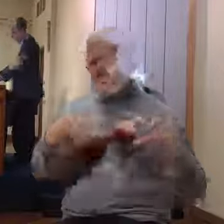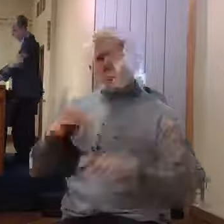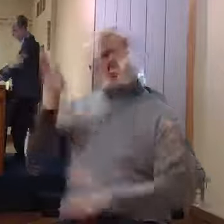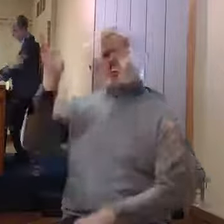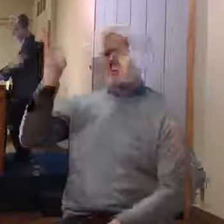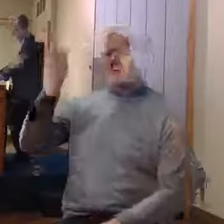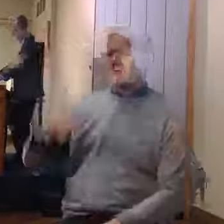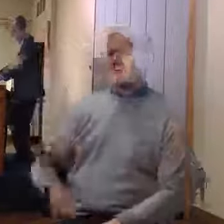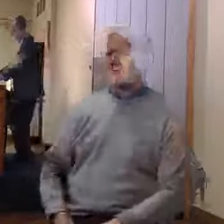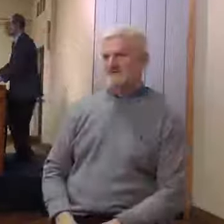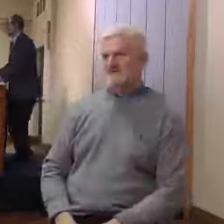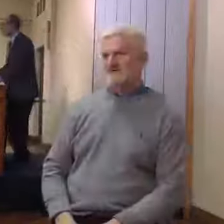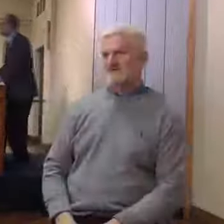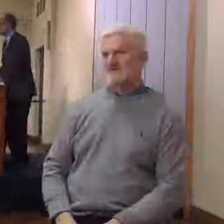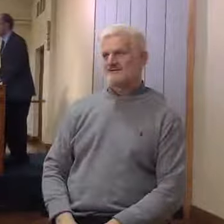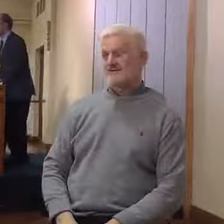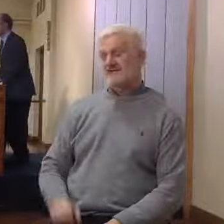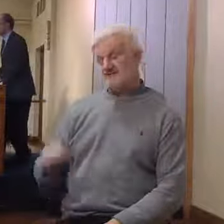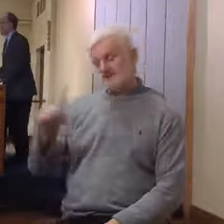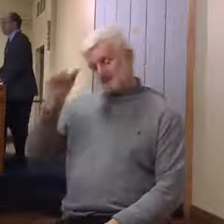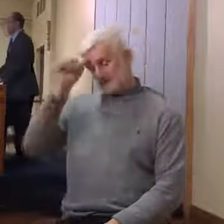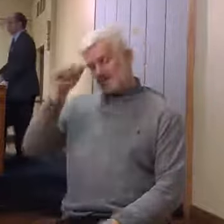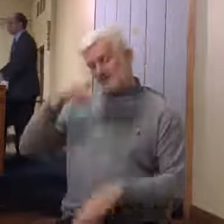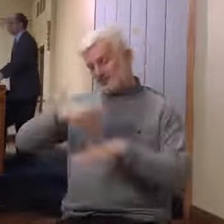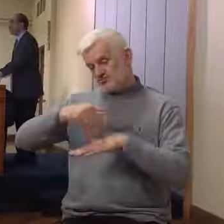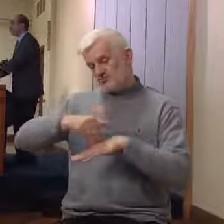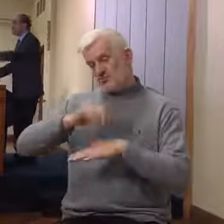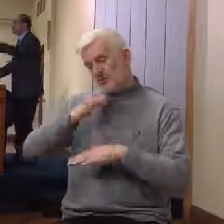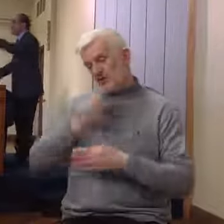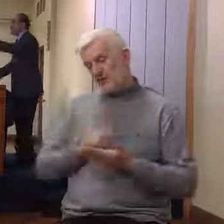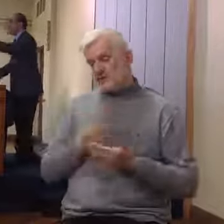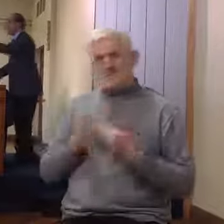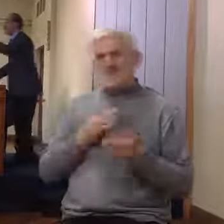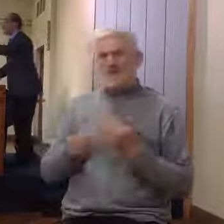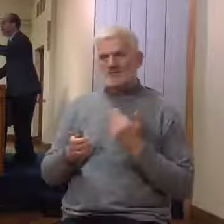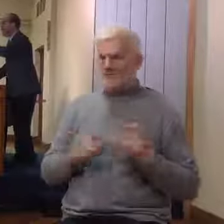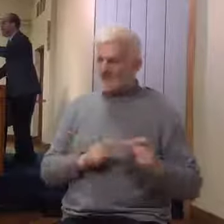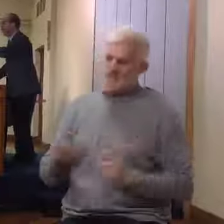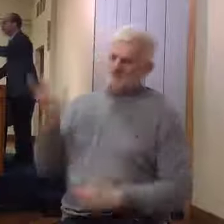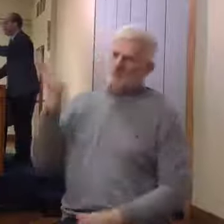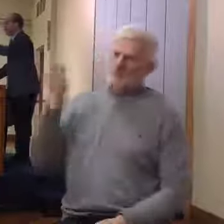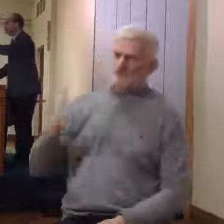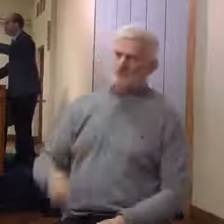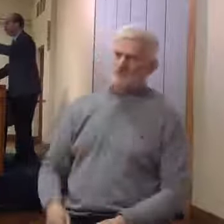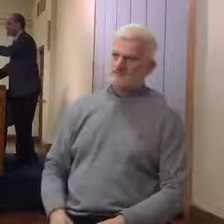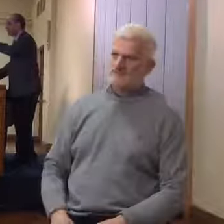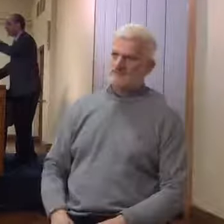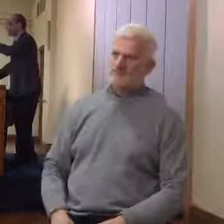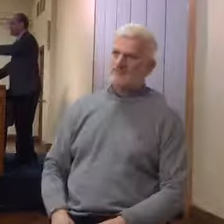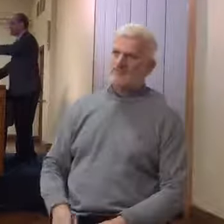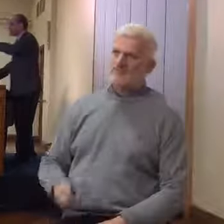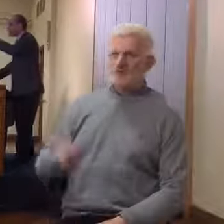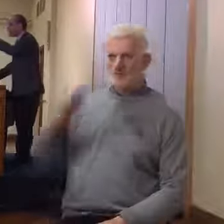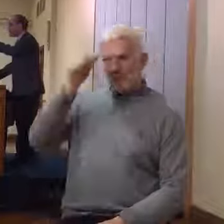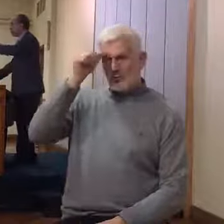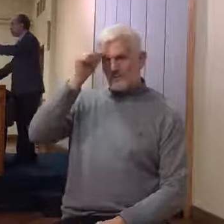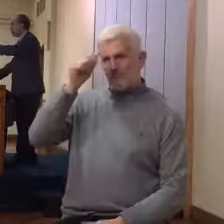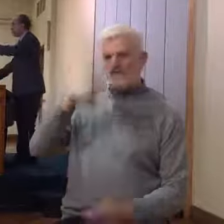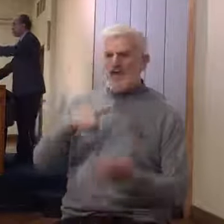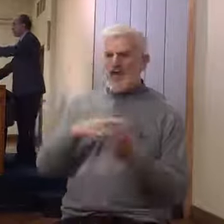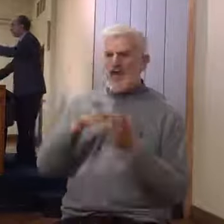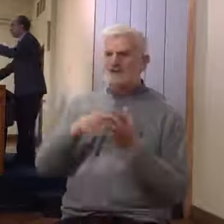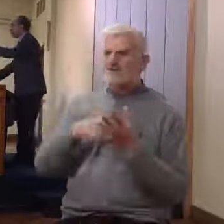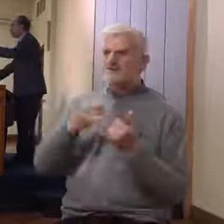Even if that would cause them to go to prison. And my dear friends, when you read their prayer at the end of Acts chapter